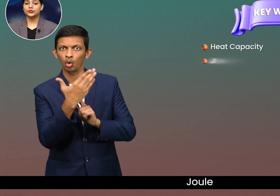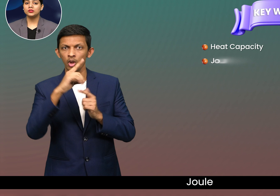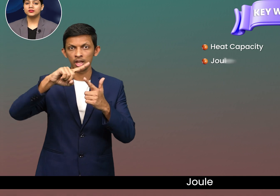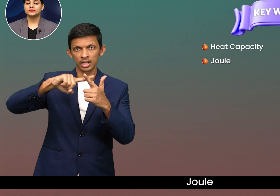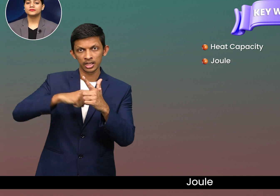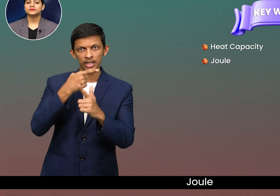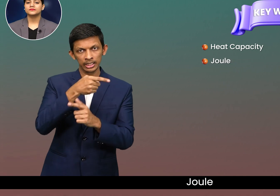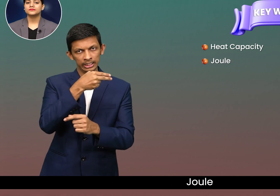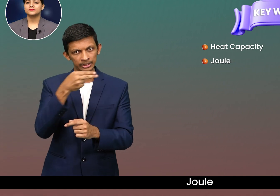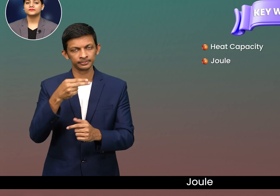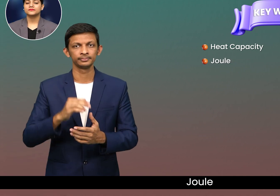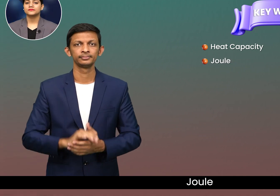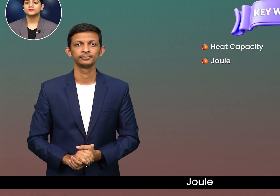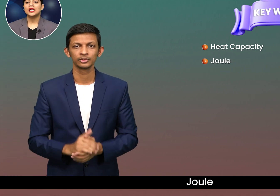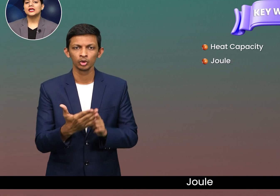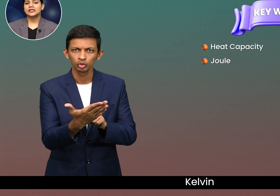joule,